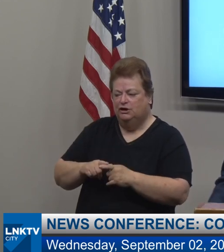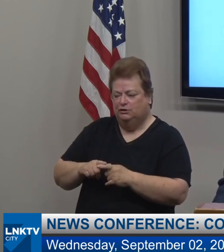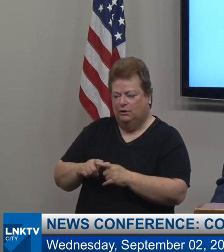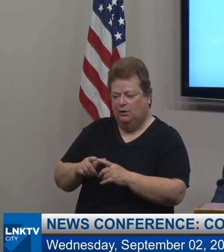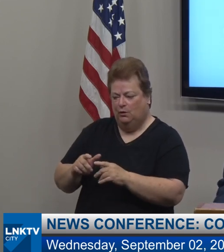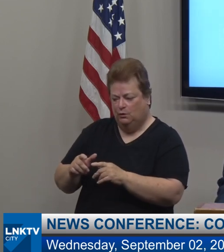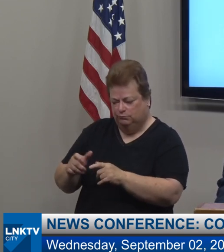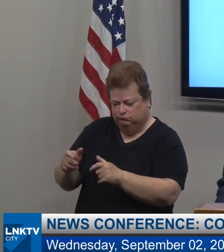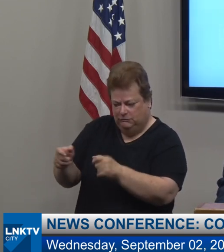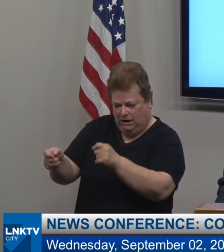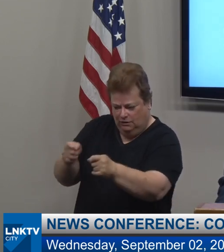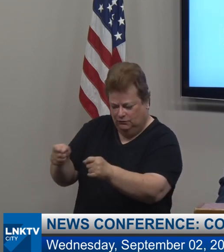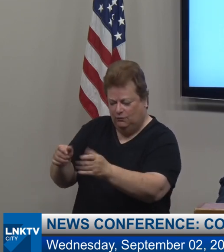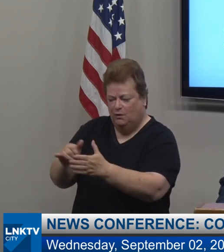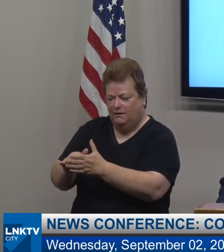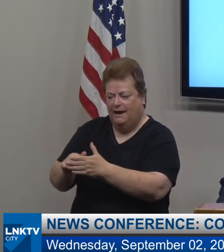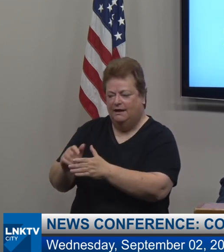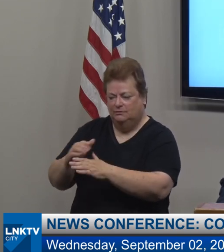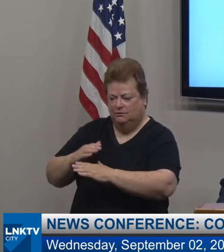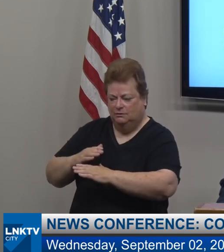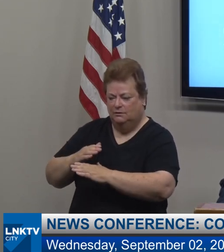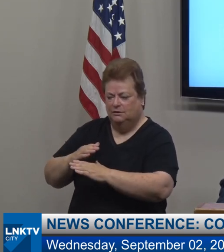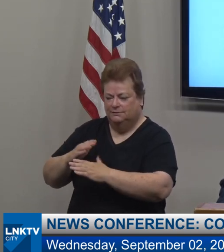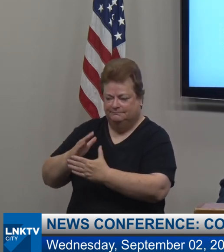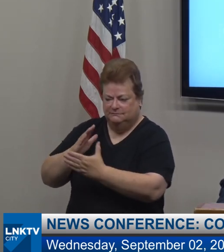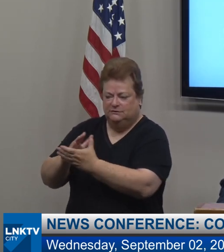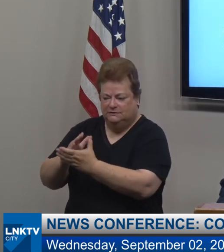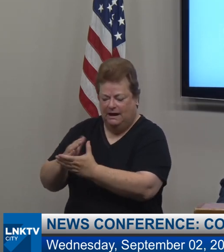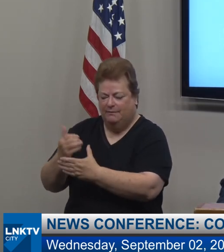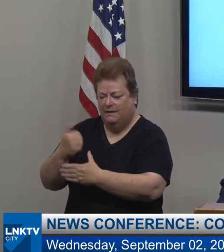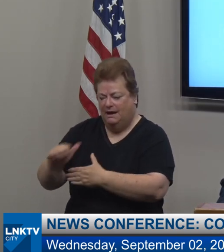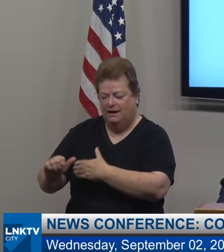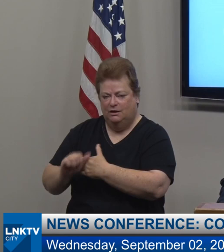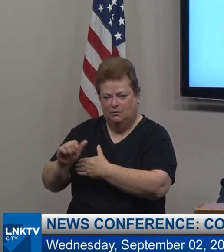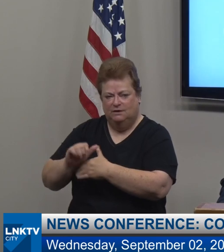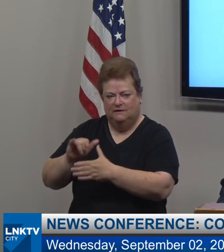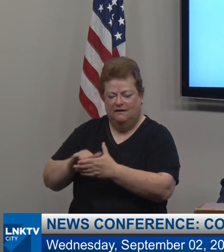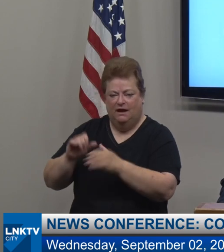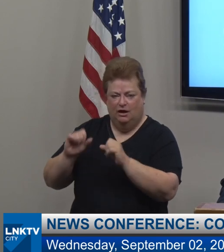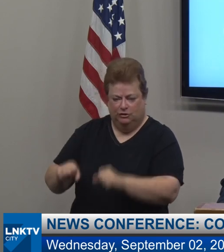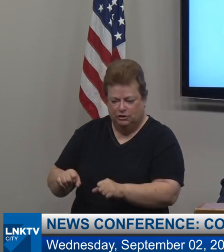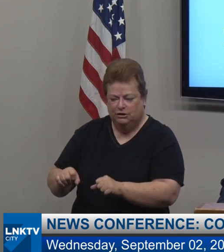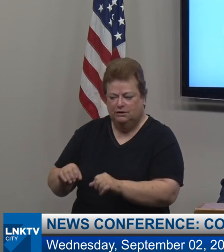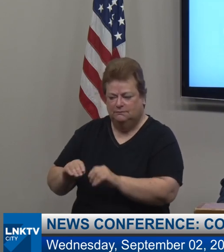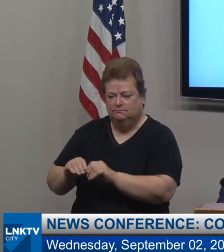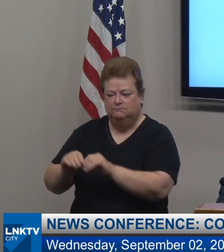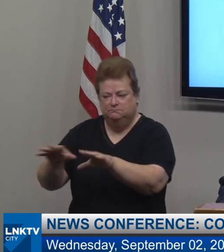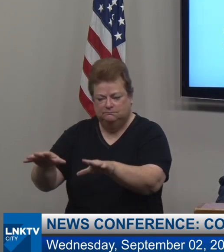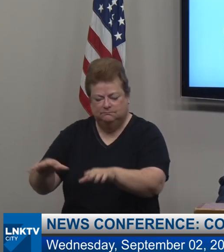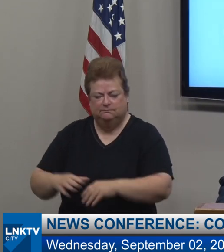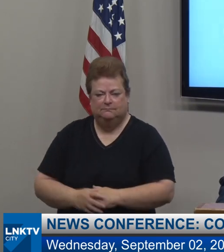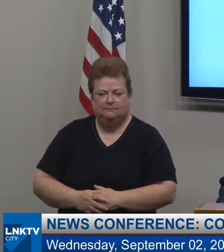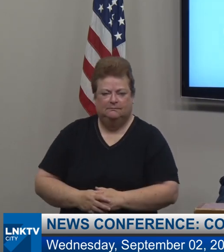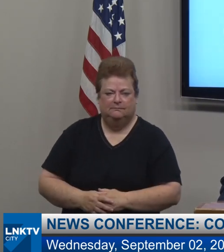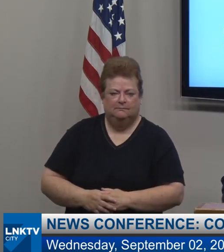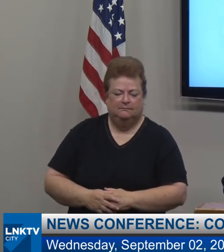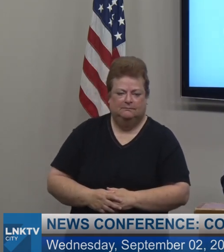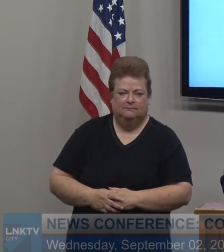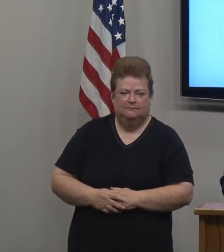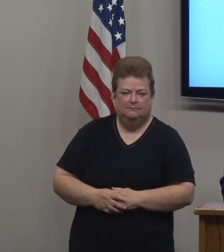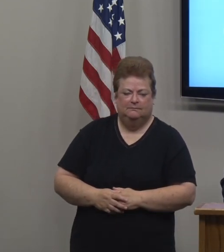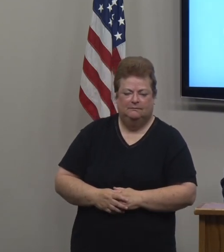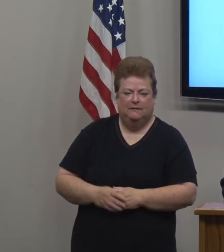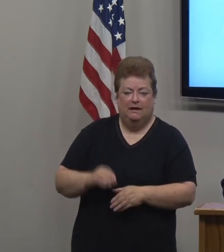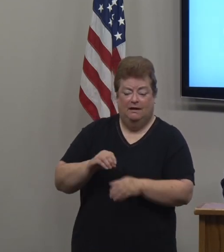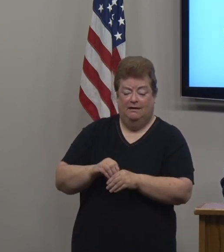that and to mitigate any risk that might exist from further transmission. And in